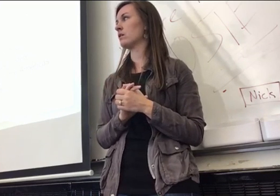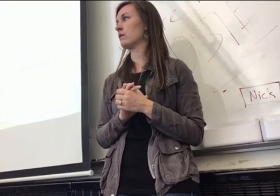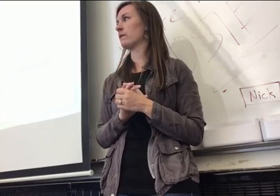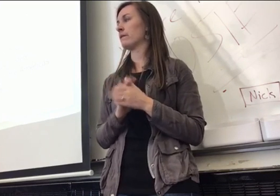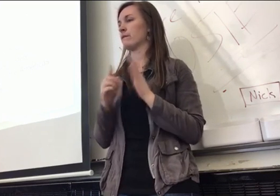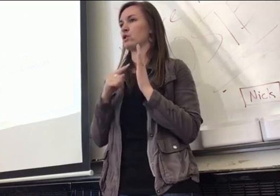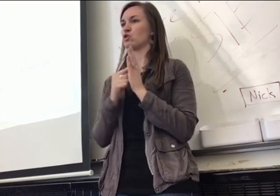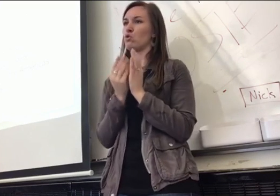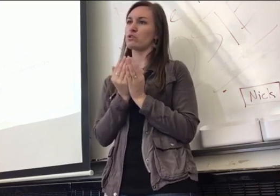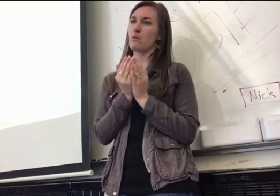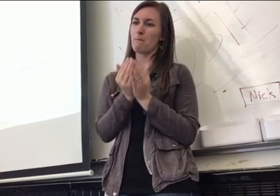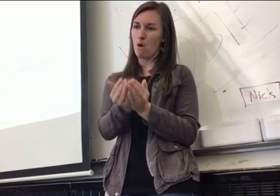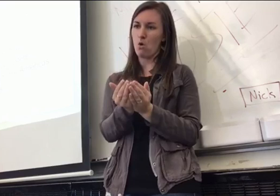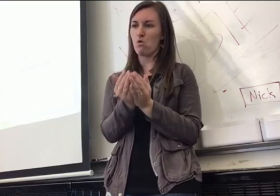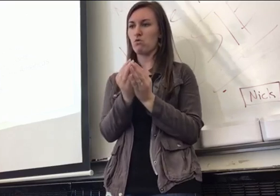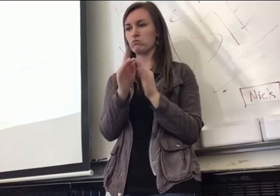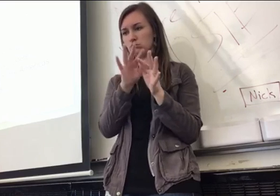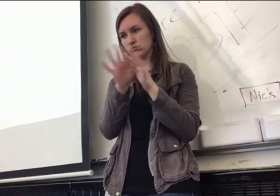Okay?